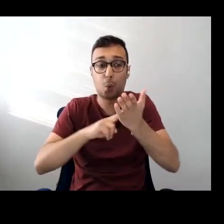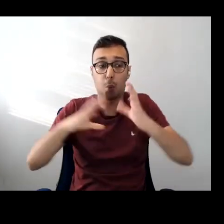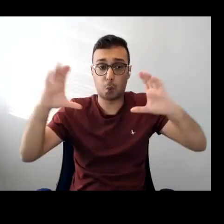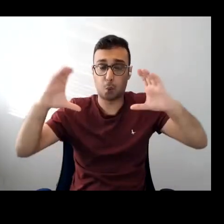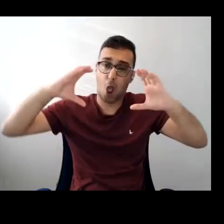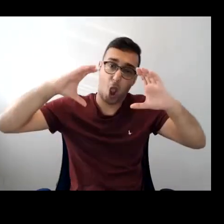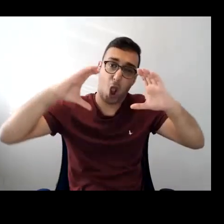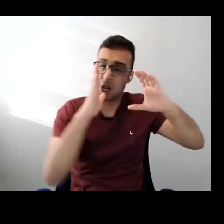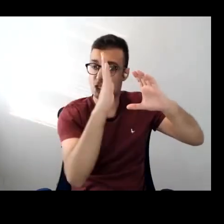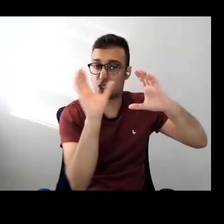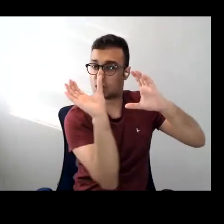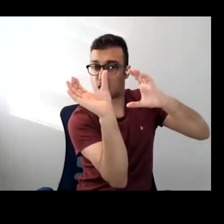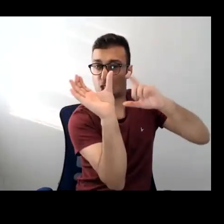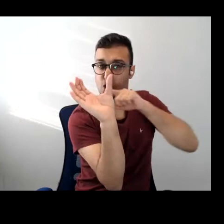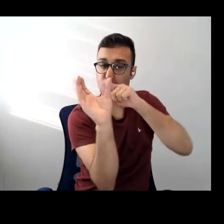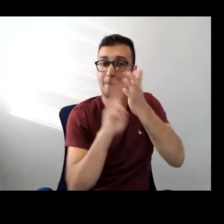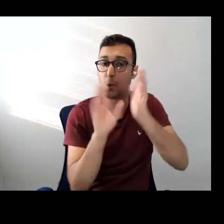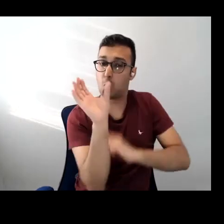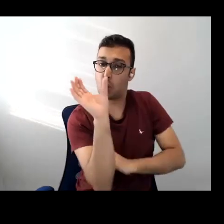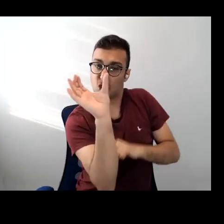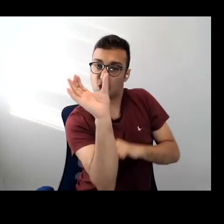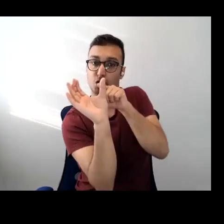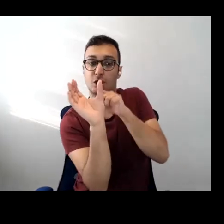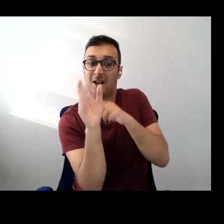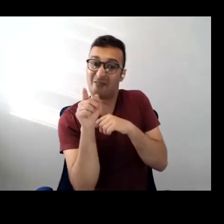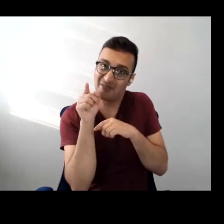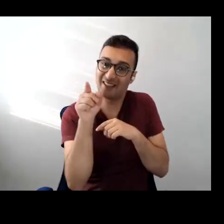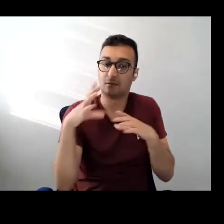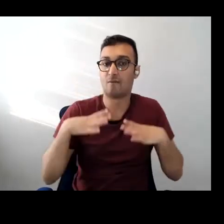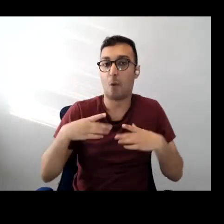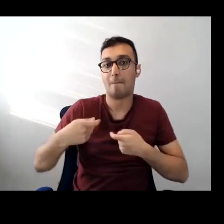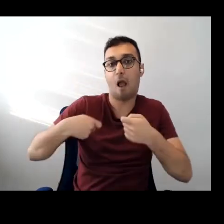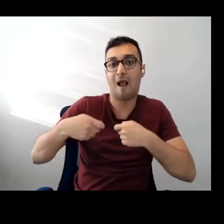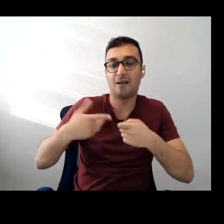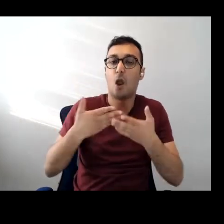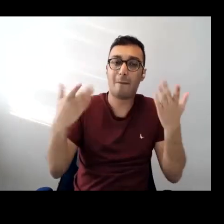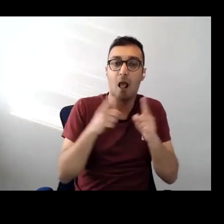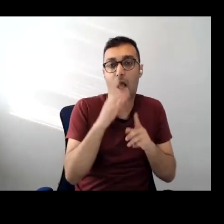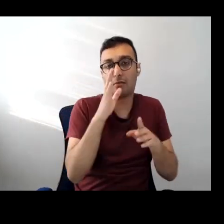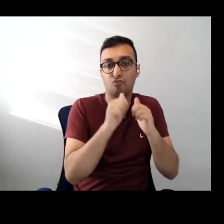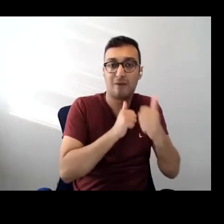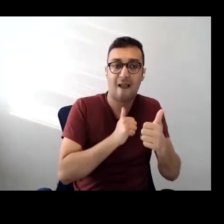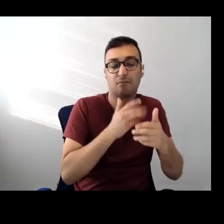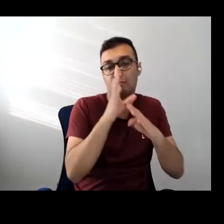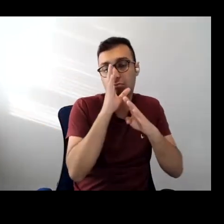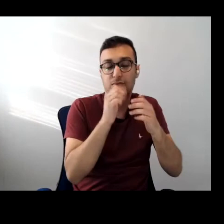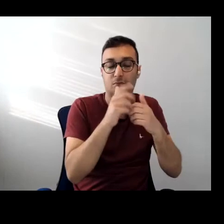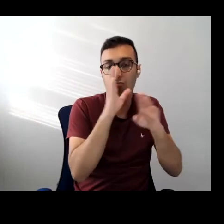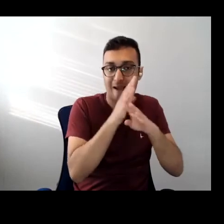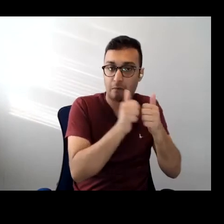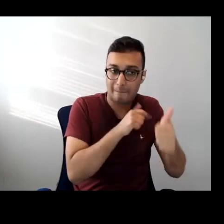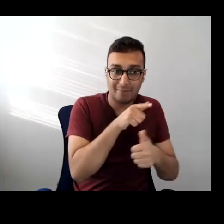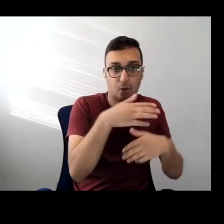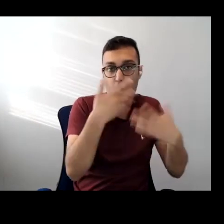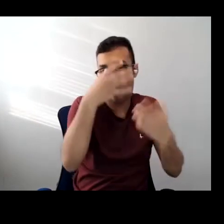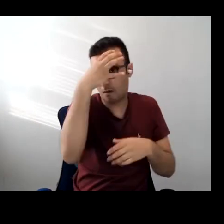government programs or NGOs or formal private businesses. So in the respondents in Indonesia, this was 65%